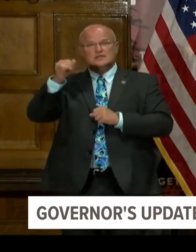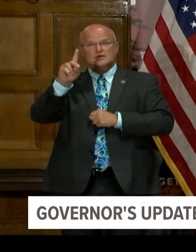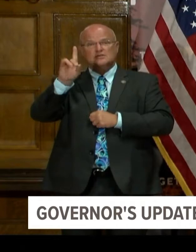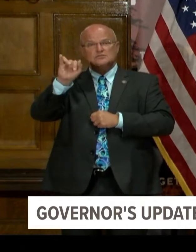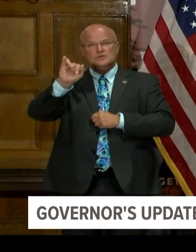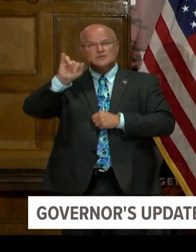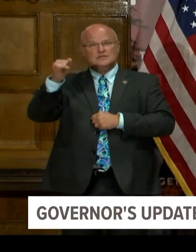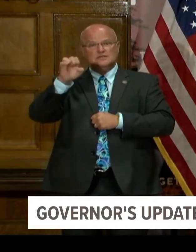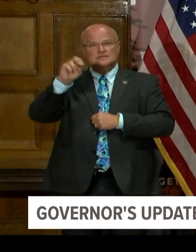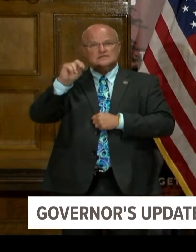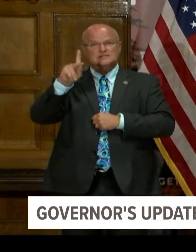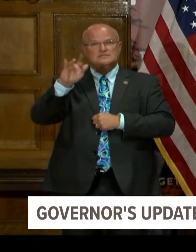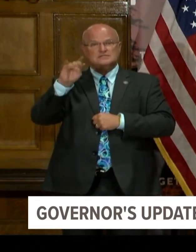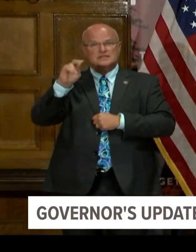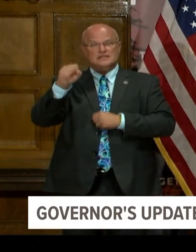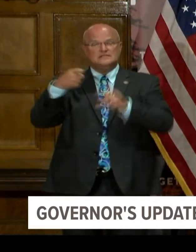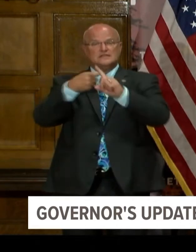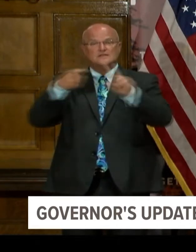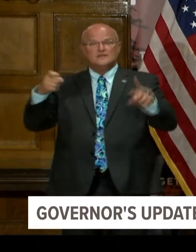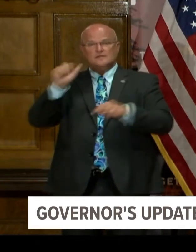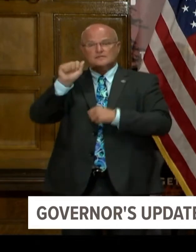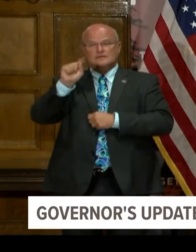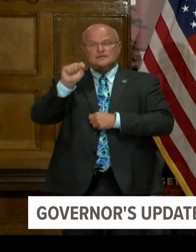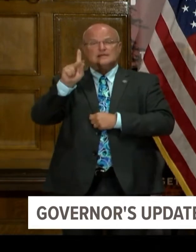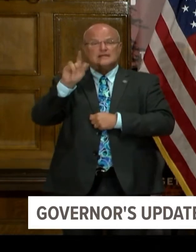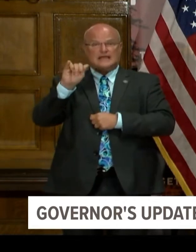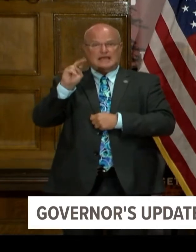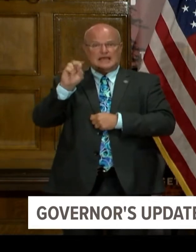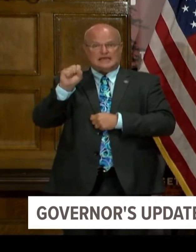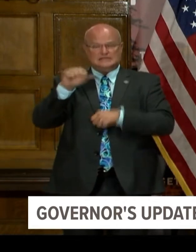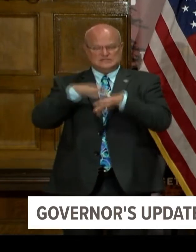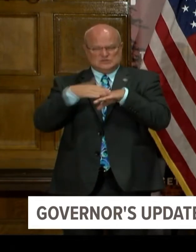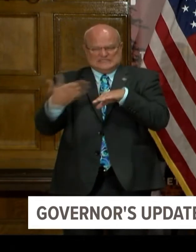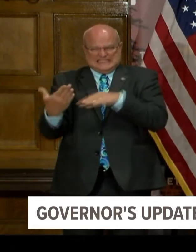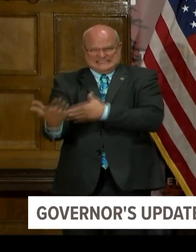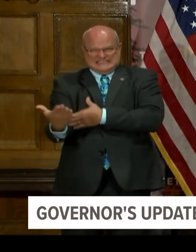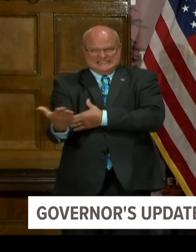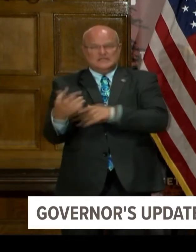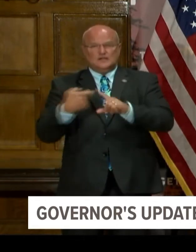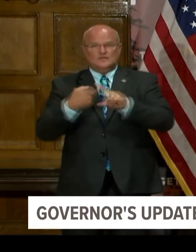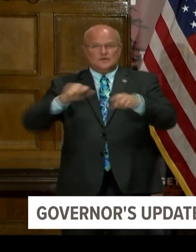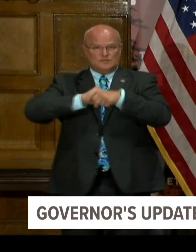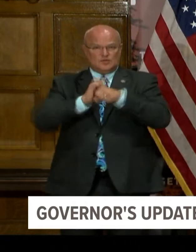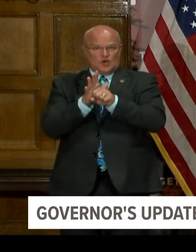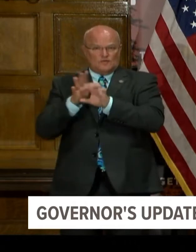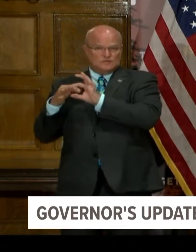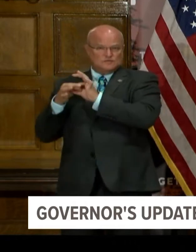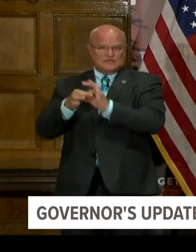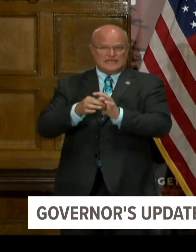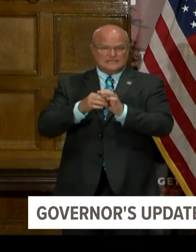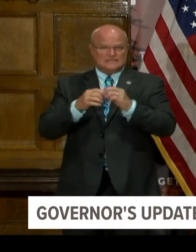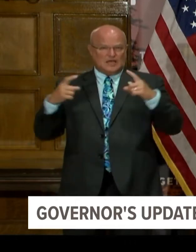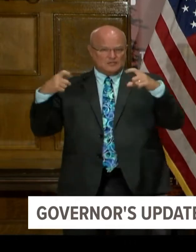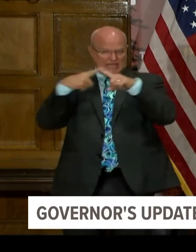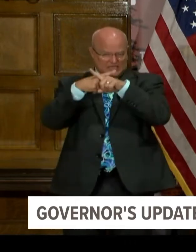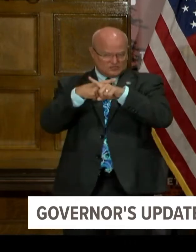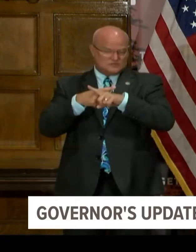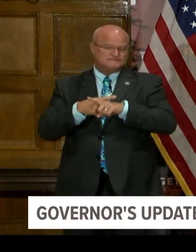Jody Jenkins of Atkins, who passed away early this morning from COVID-related